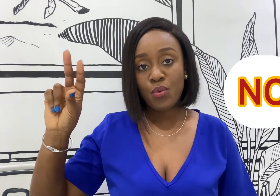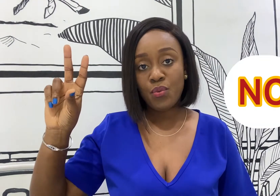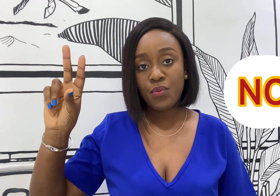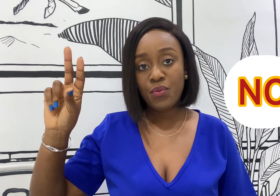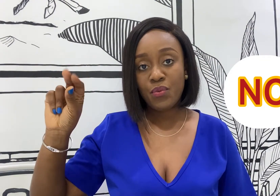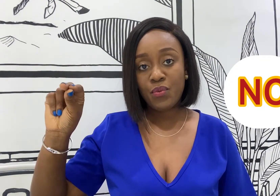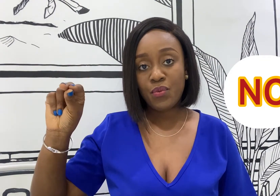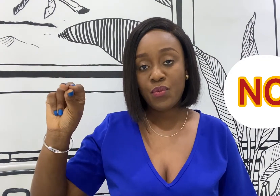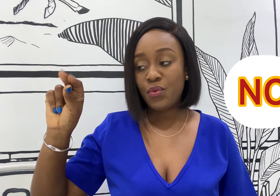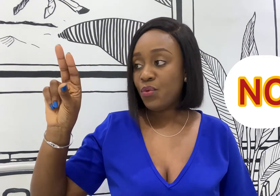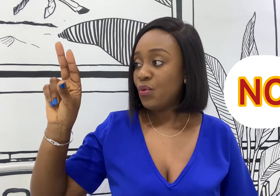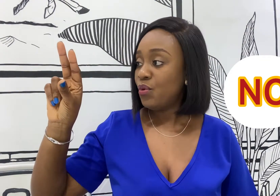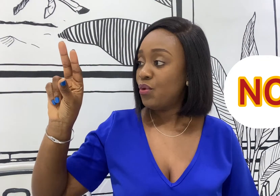No.